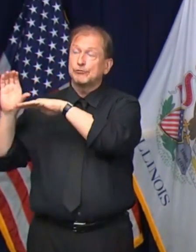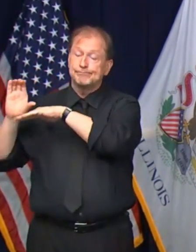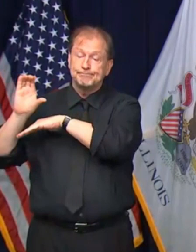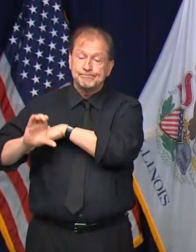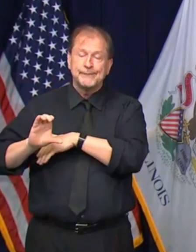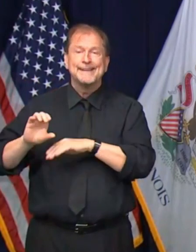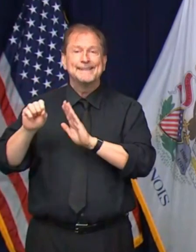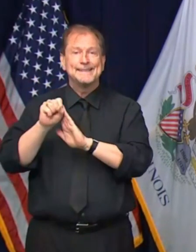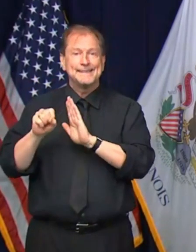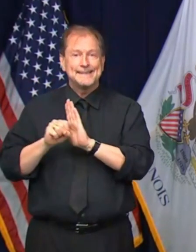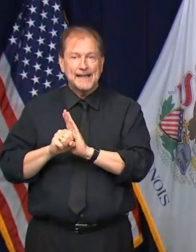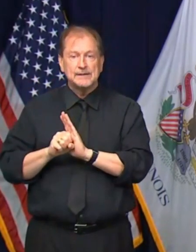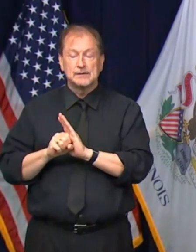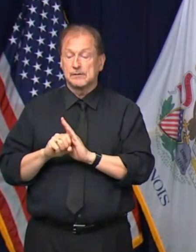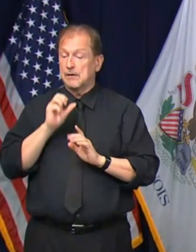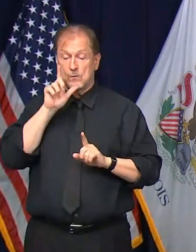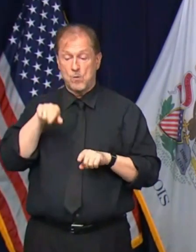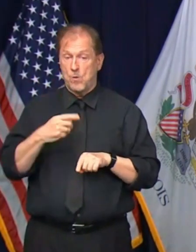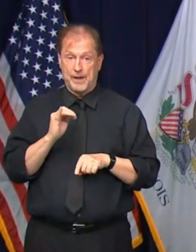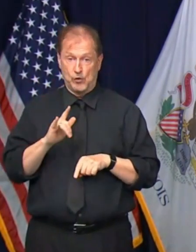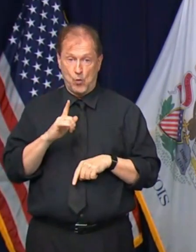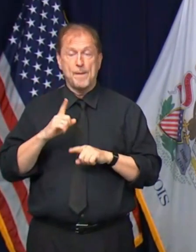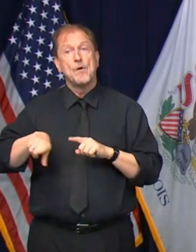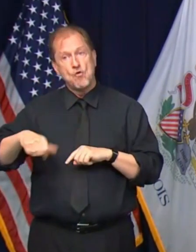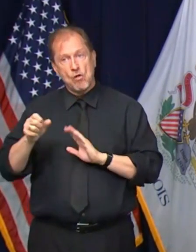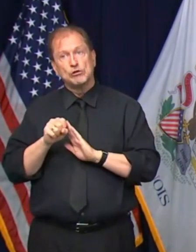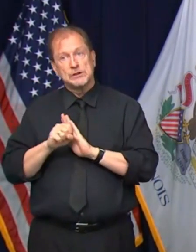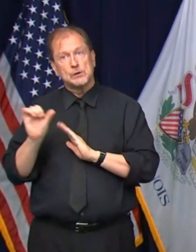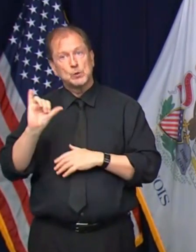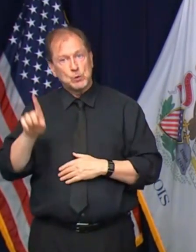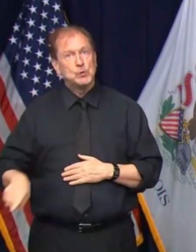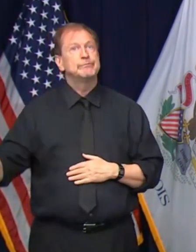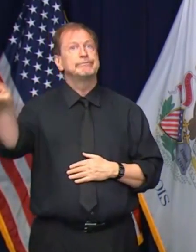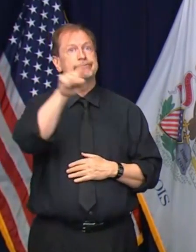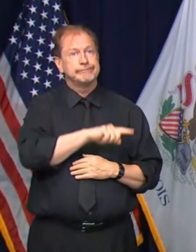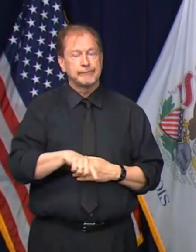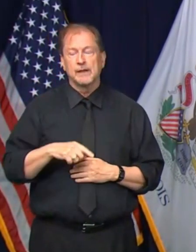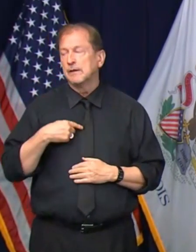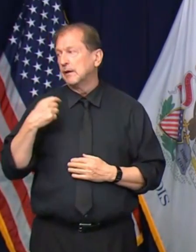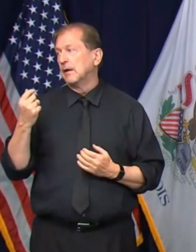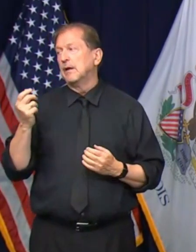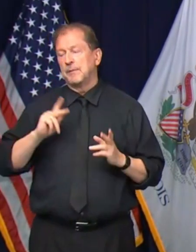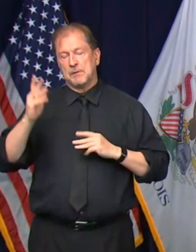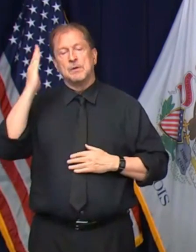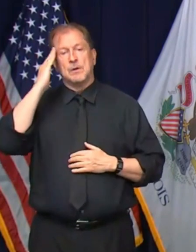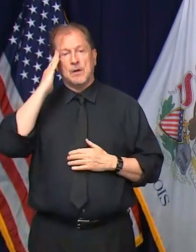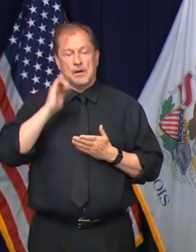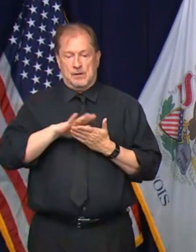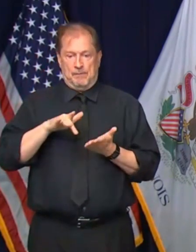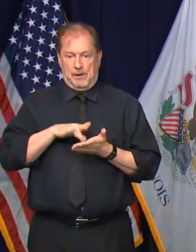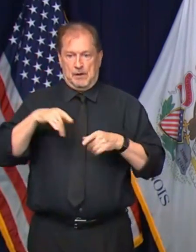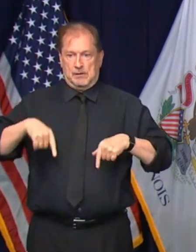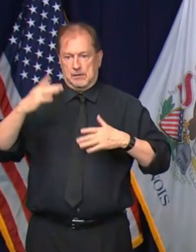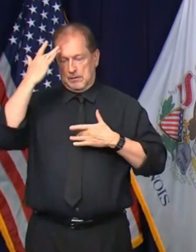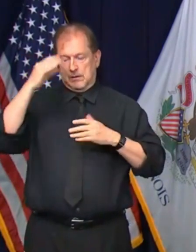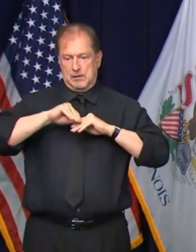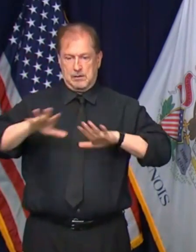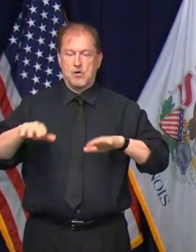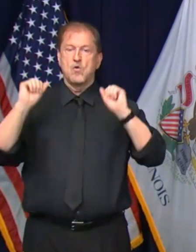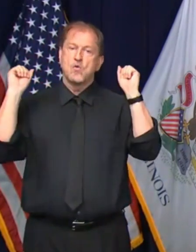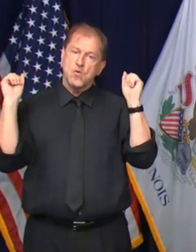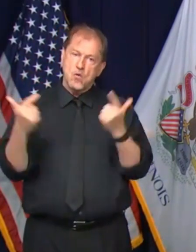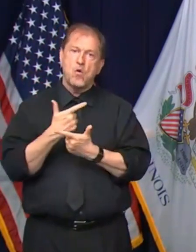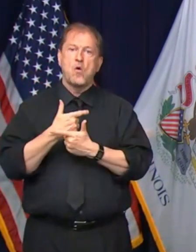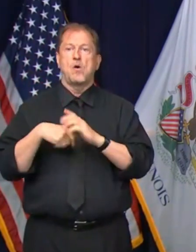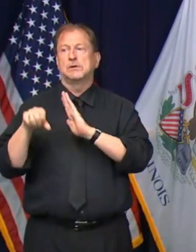all across the nation. But look, I think everybody understands that in this middle of this pandemic, every state has